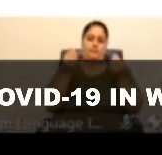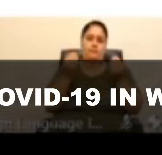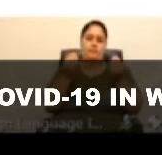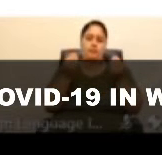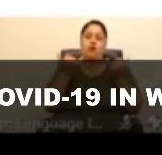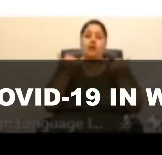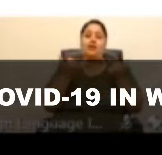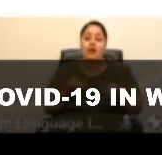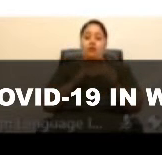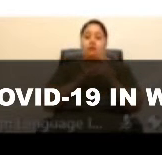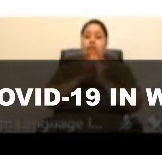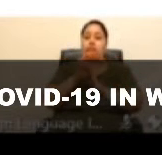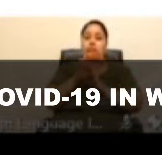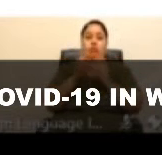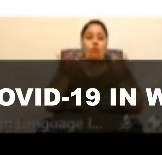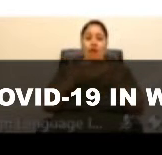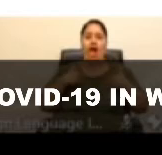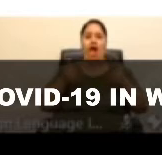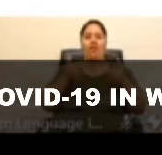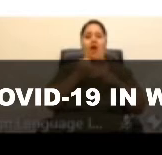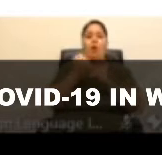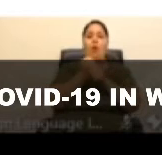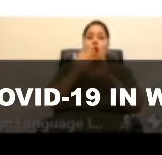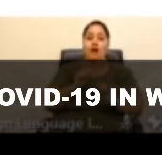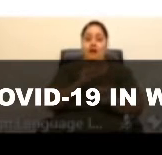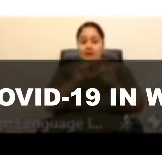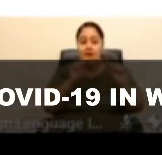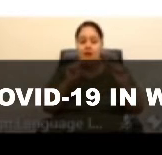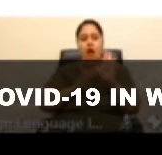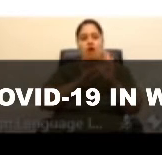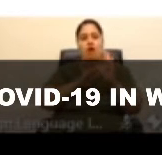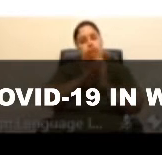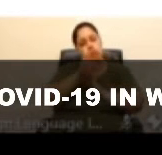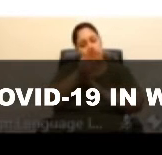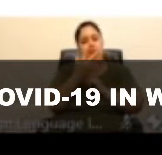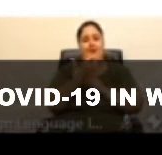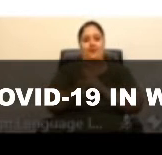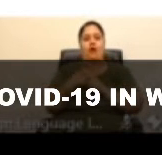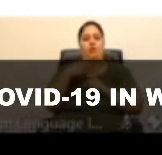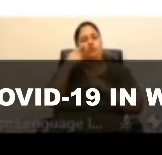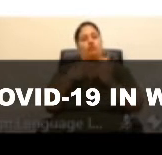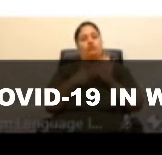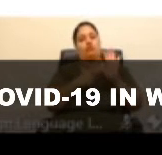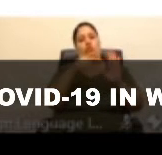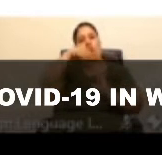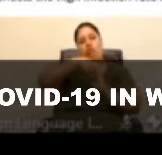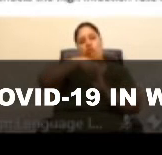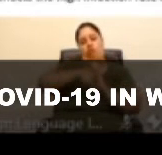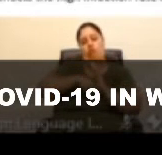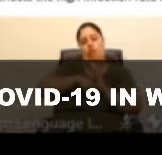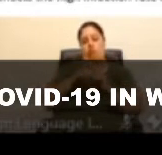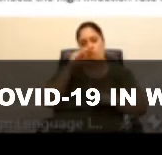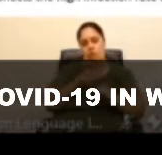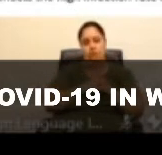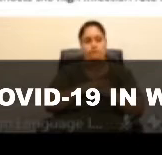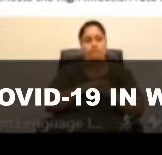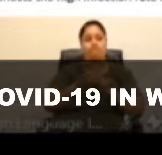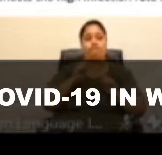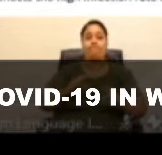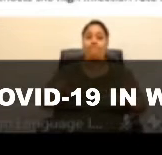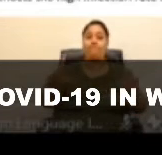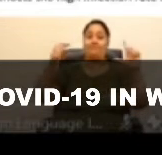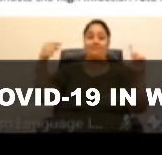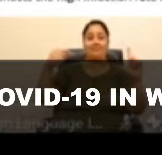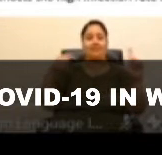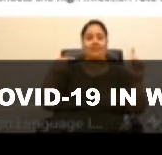cases amongst healthcare workers. And I will give a little bit more detail of what that picture looks like. This is a bit of a busy slide, but what we're